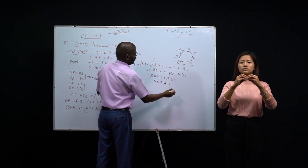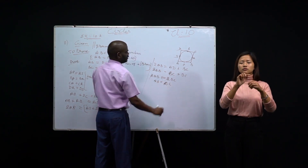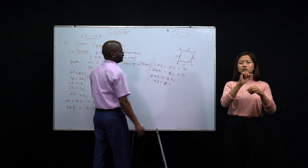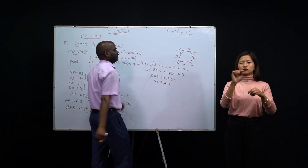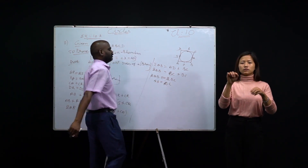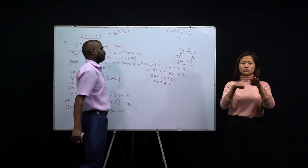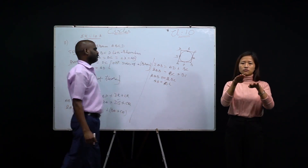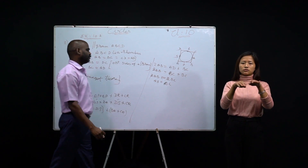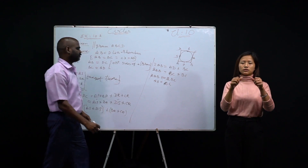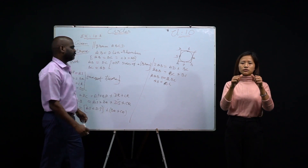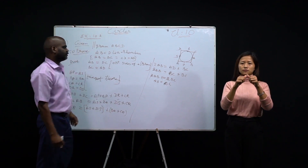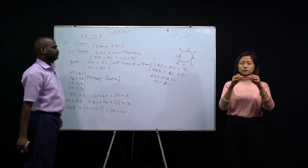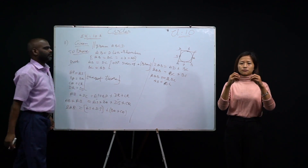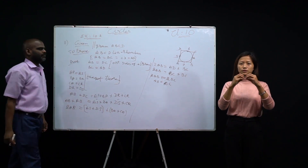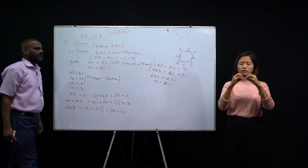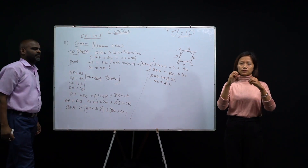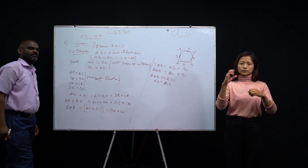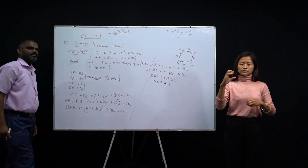BC.